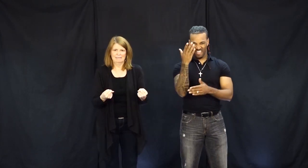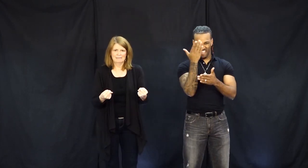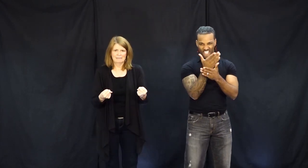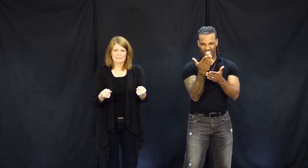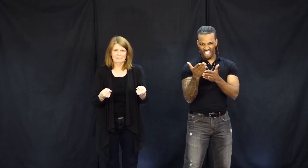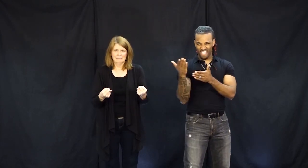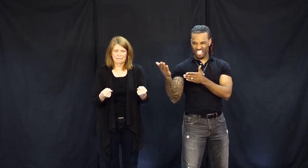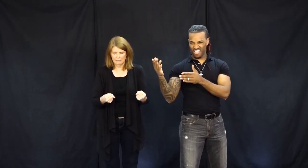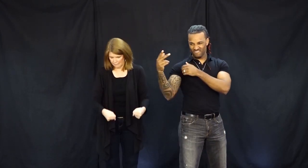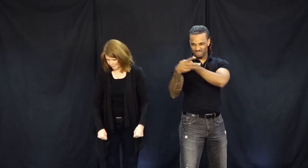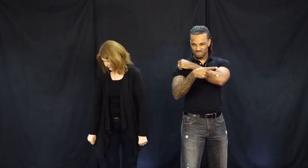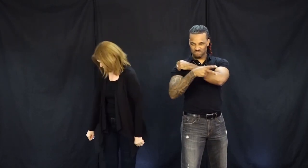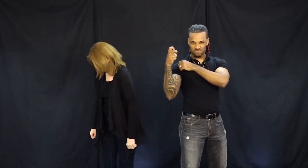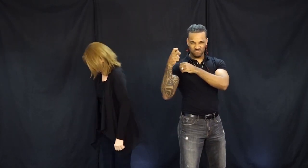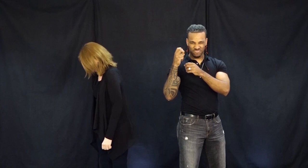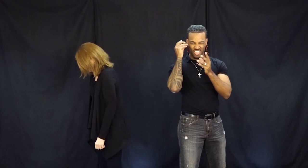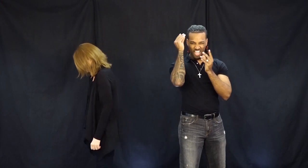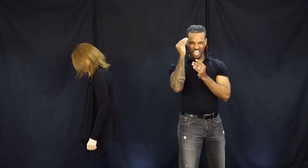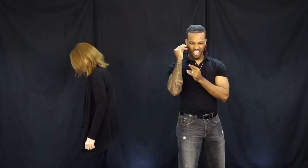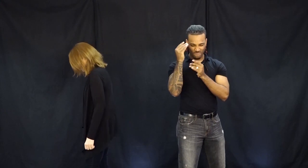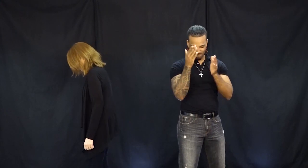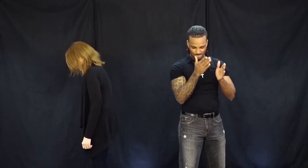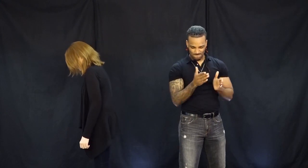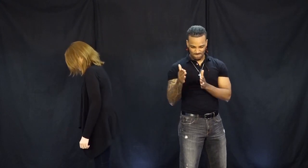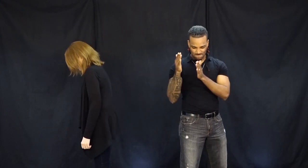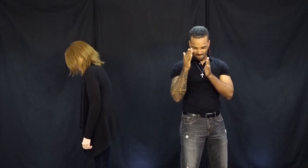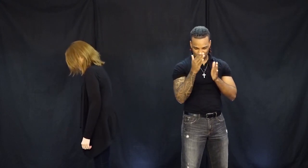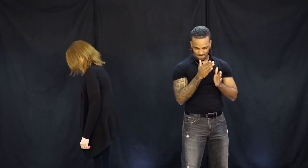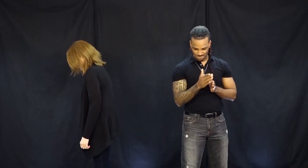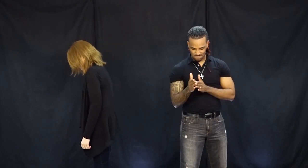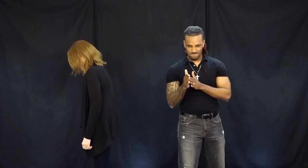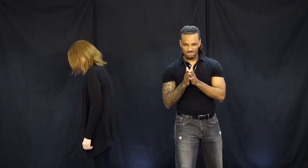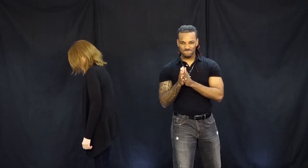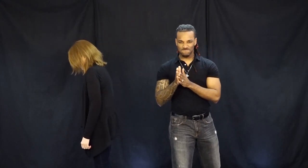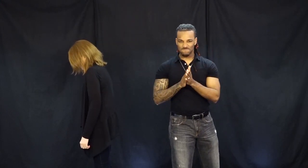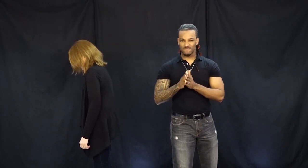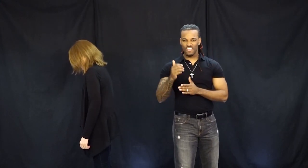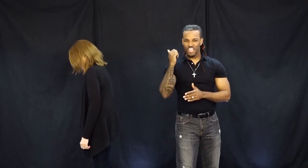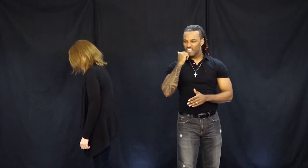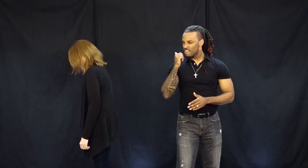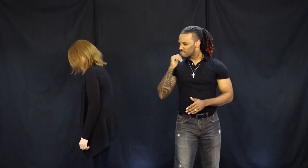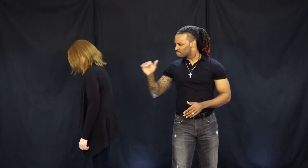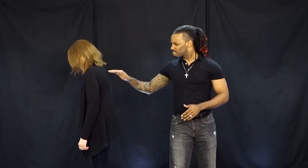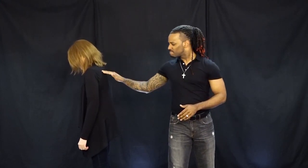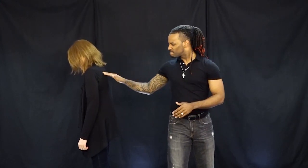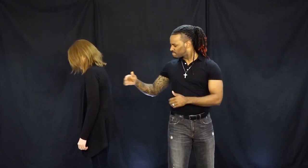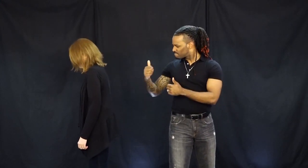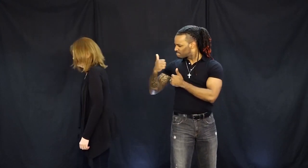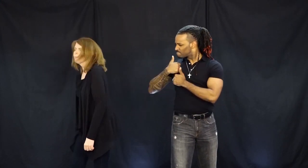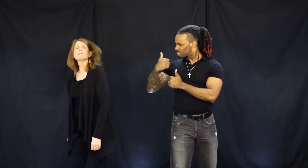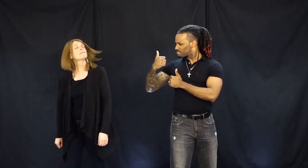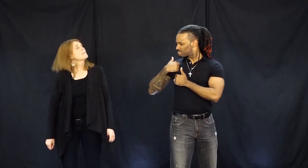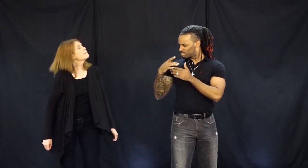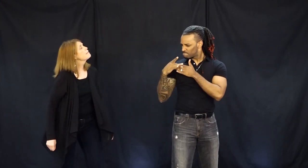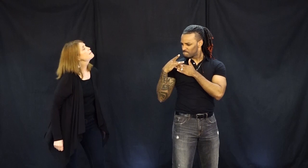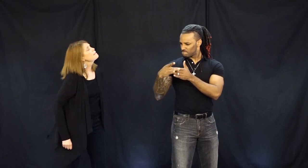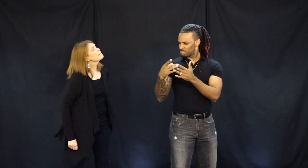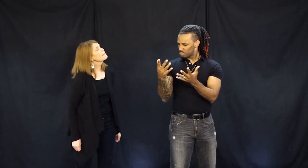lines, we steal contraband. We pick and choose our battles and places to take a stand. And every day, sir, entrust me with a command.